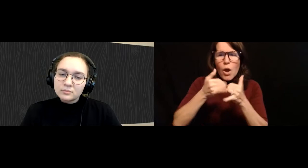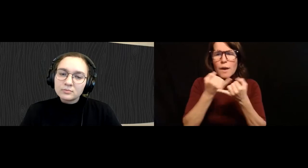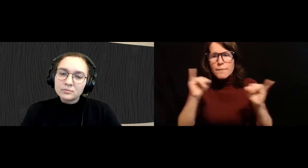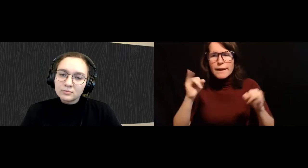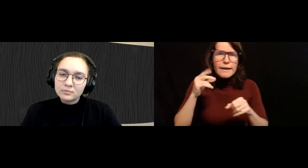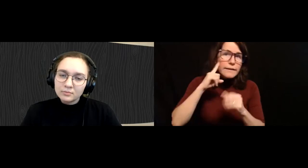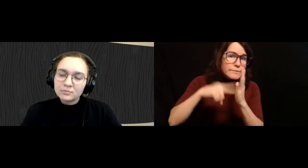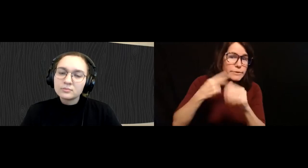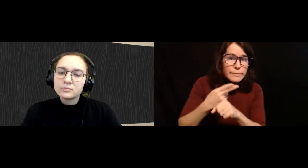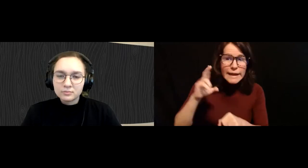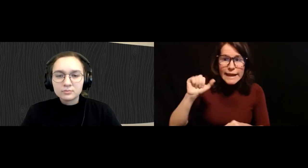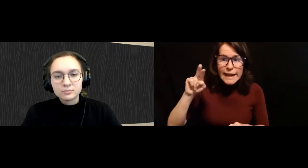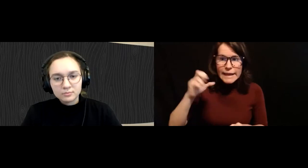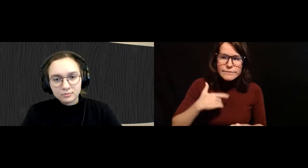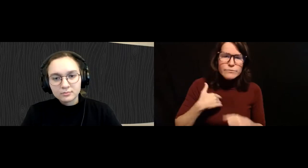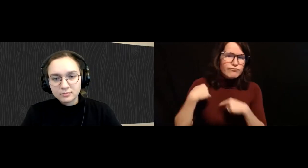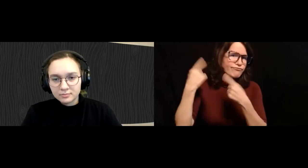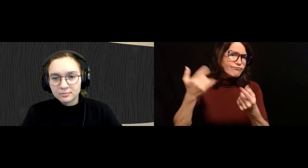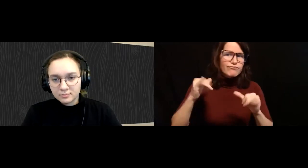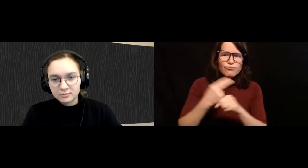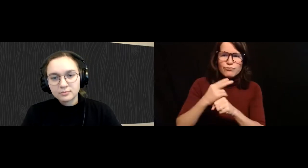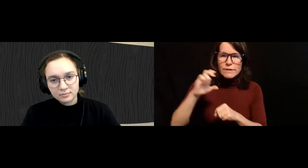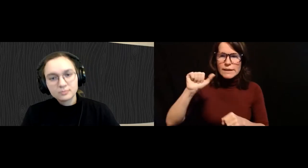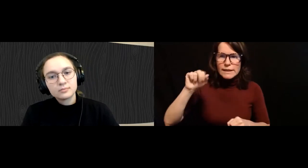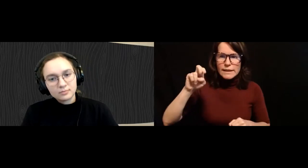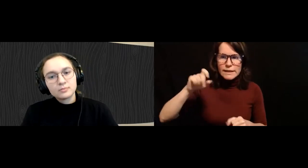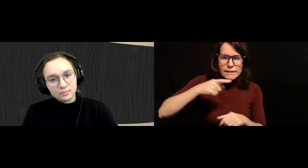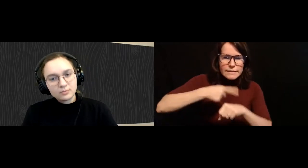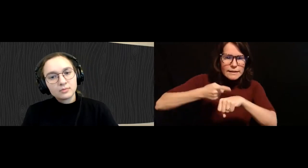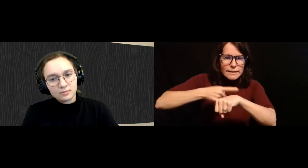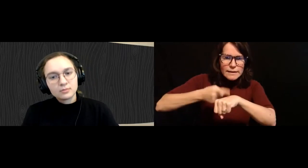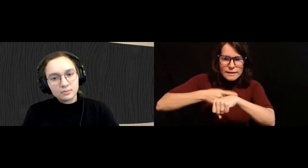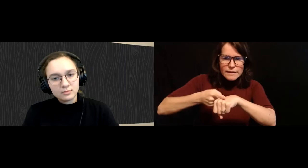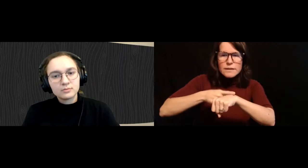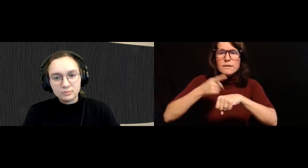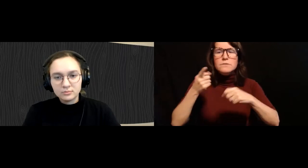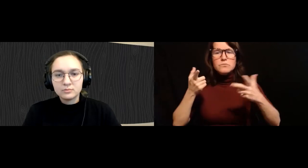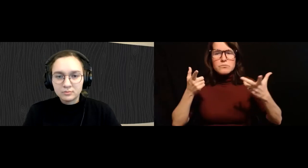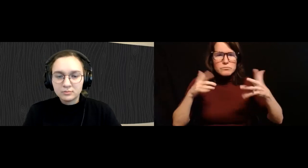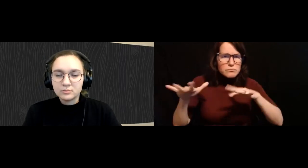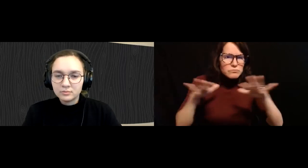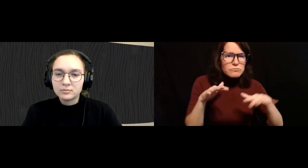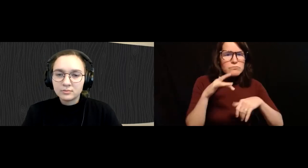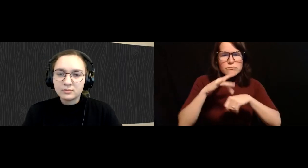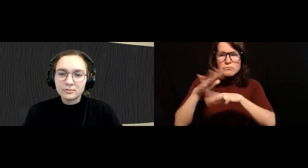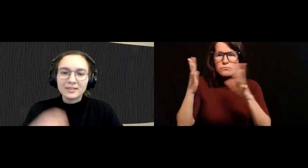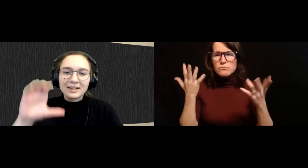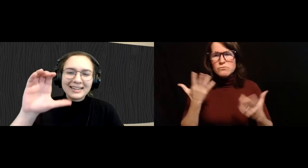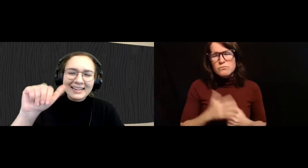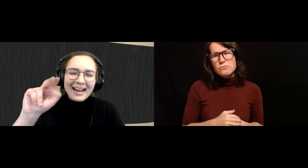At the time, I was learning how to be independent. And I was able to use, and the interpreter's not sure what that